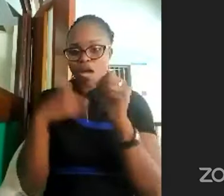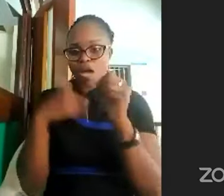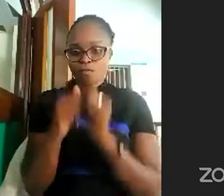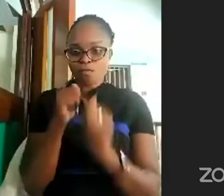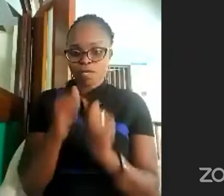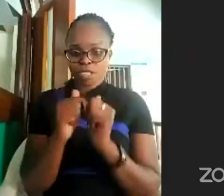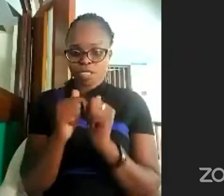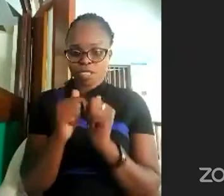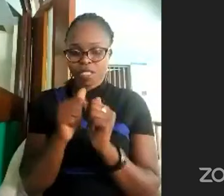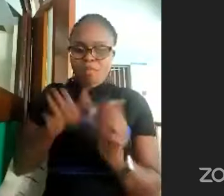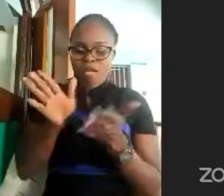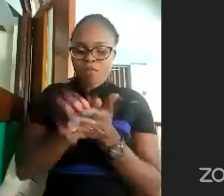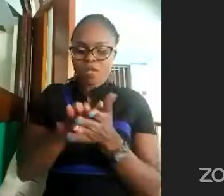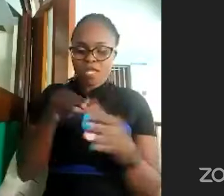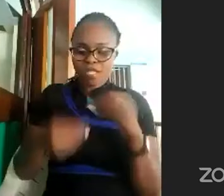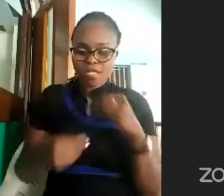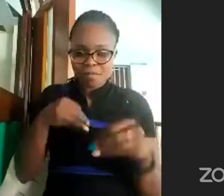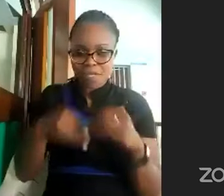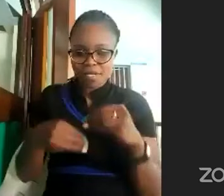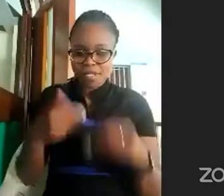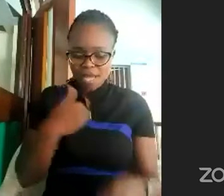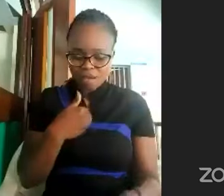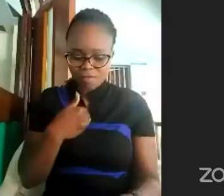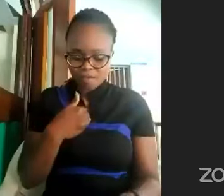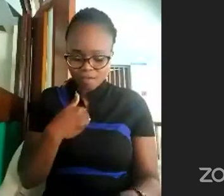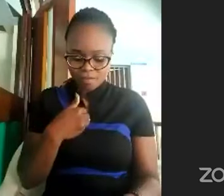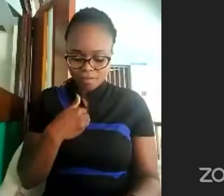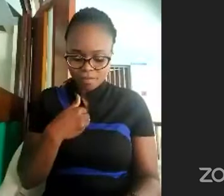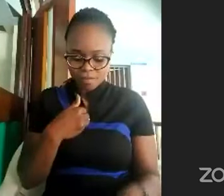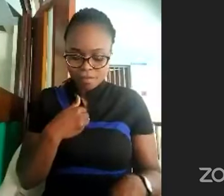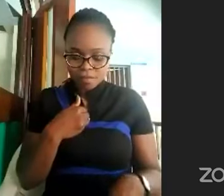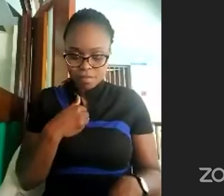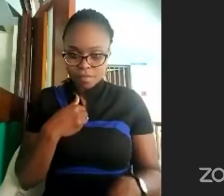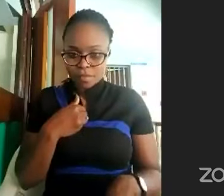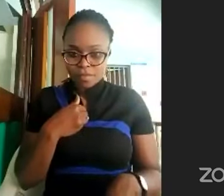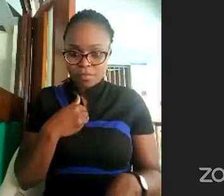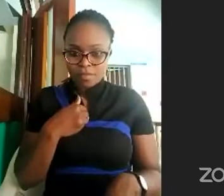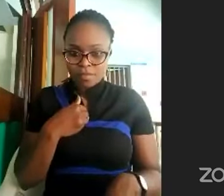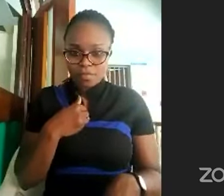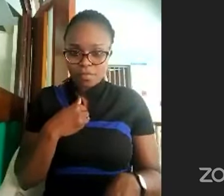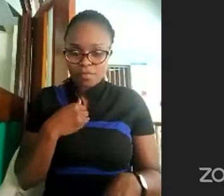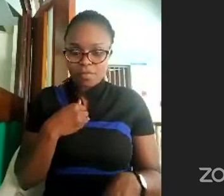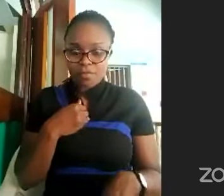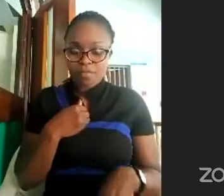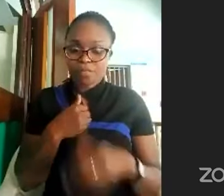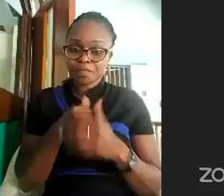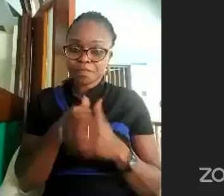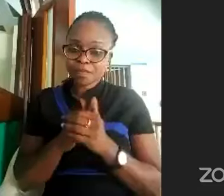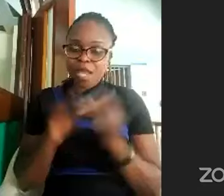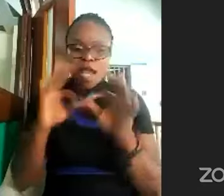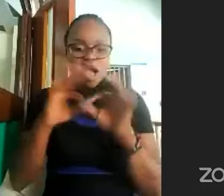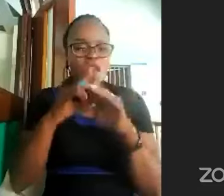women with the disability and girls facing, its families. Our families are the one who